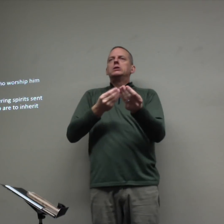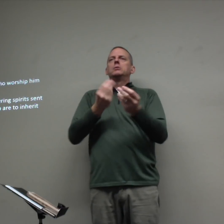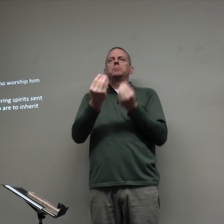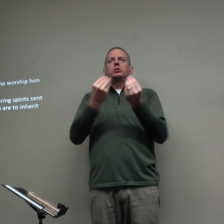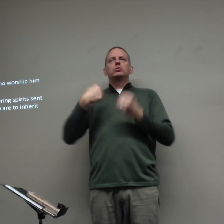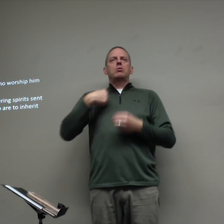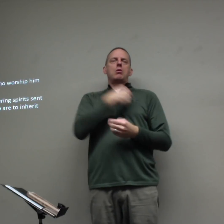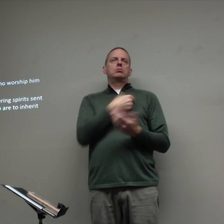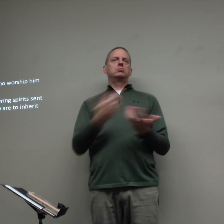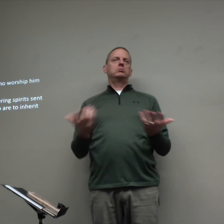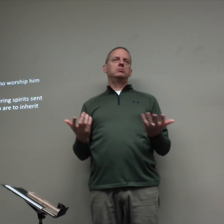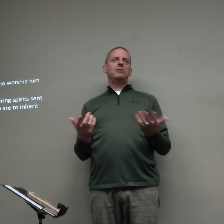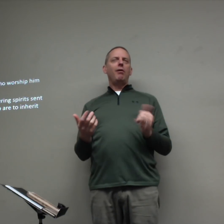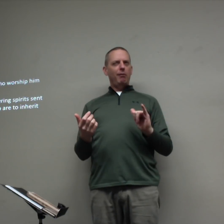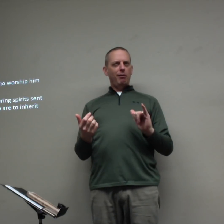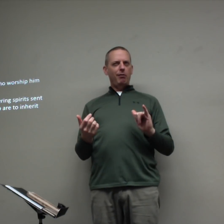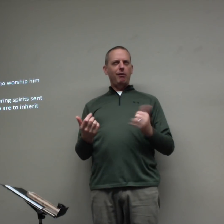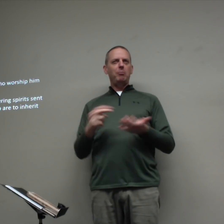us, feed us, and minister to us.